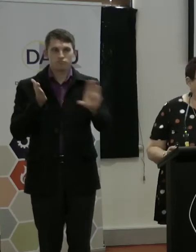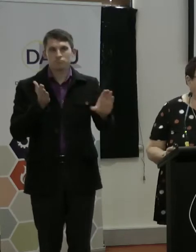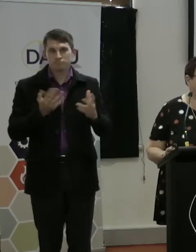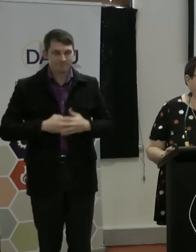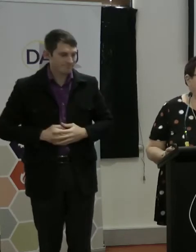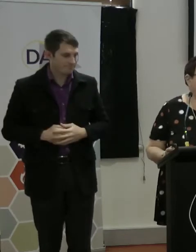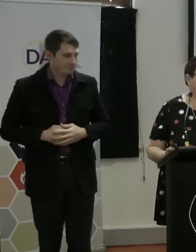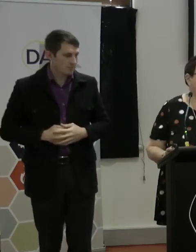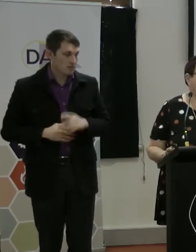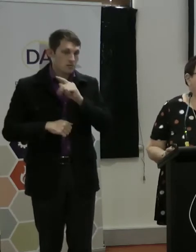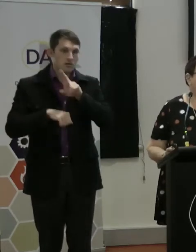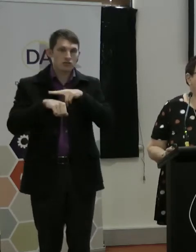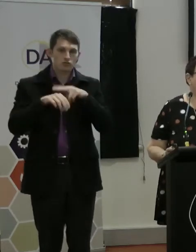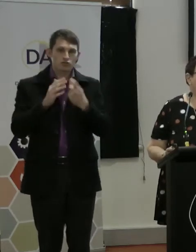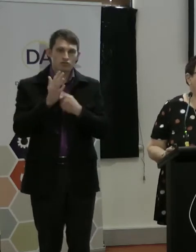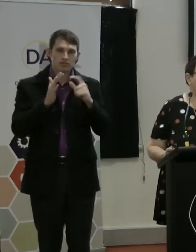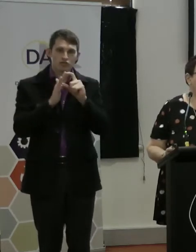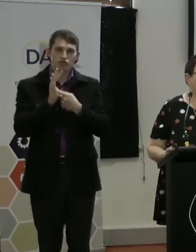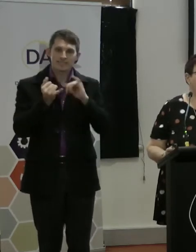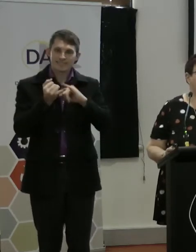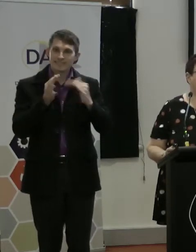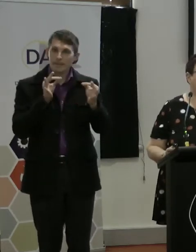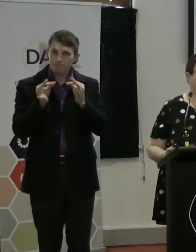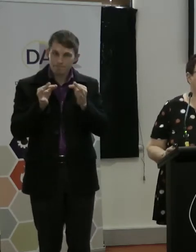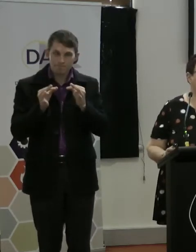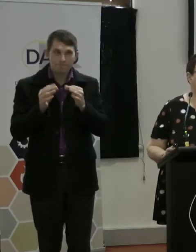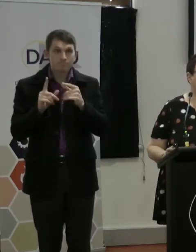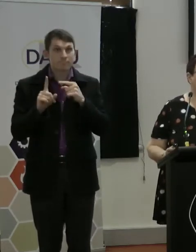The National Redress Scheme is not a...